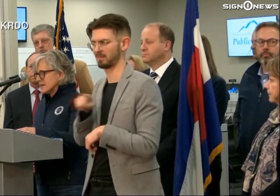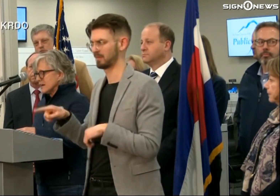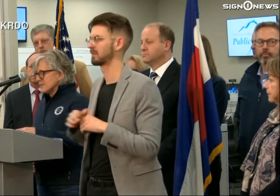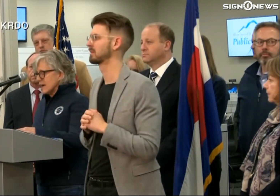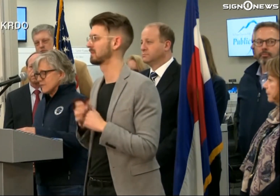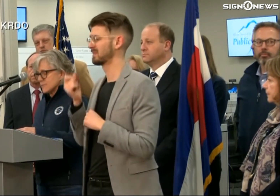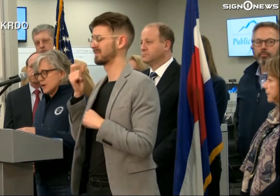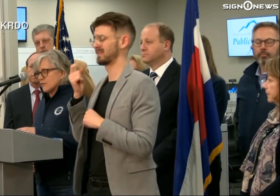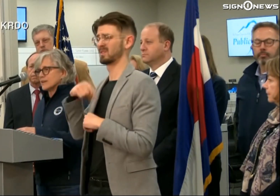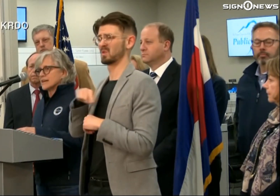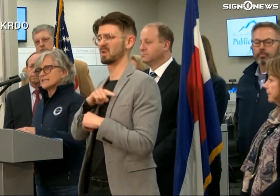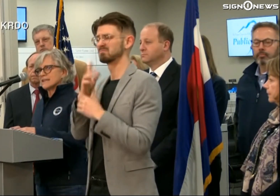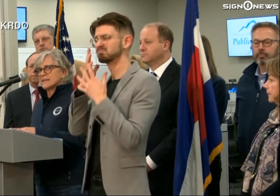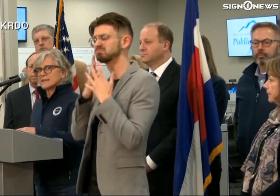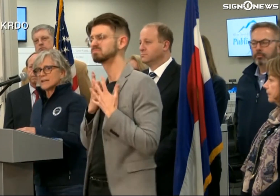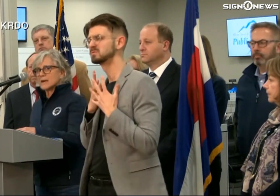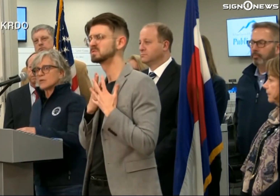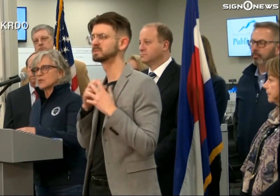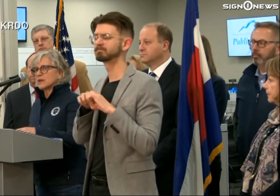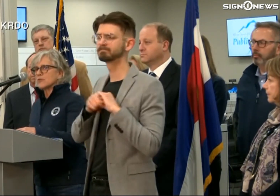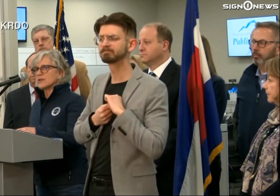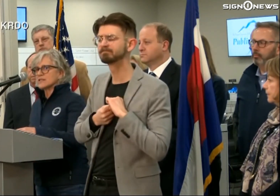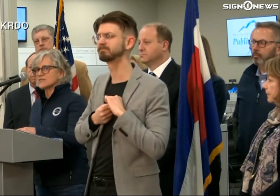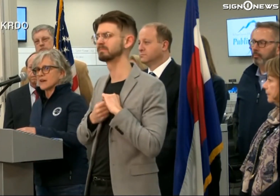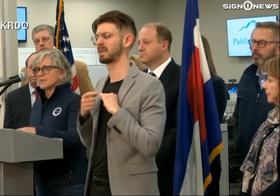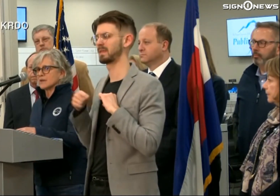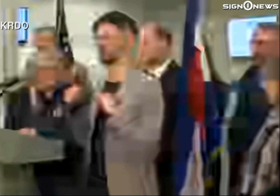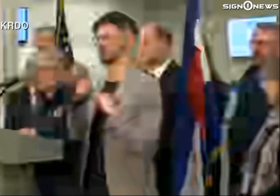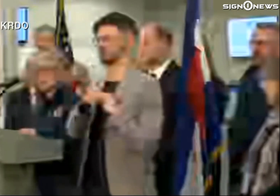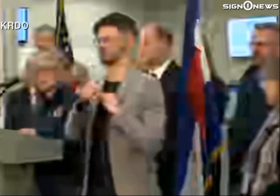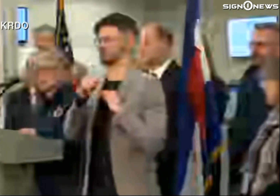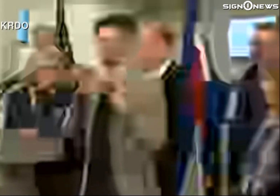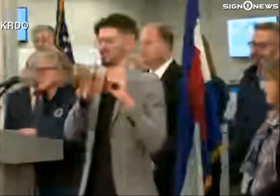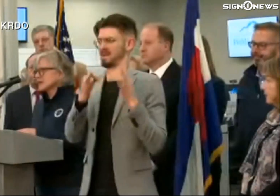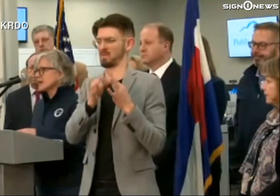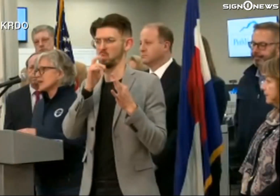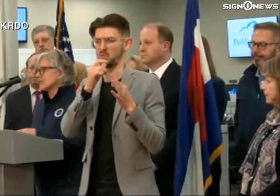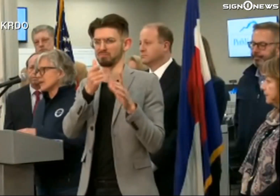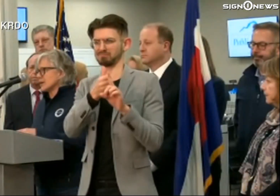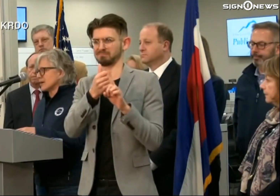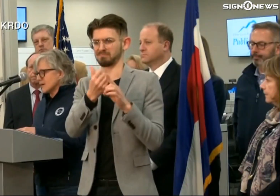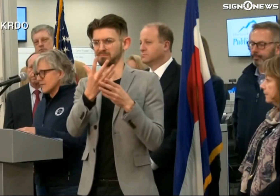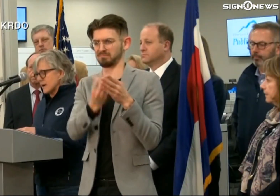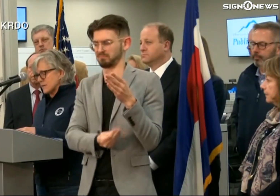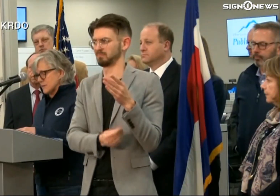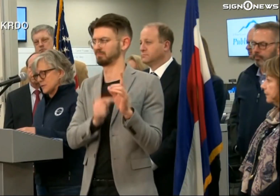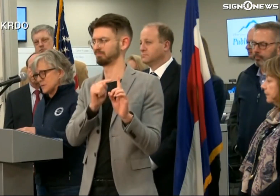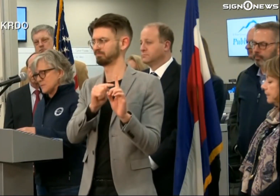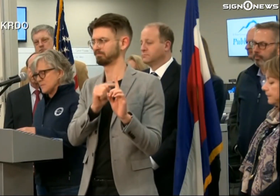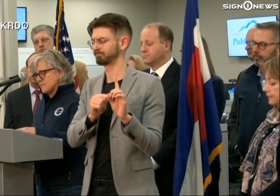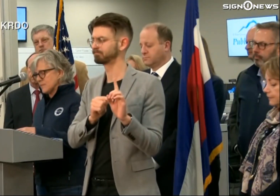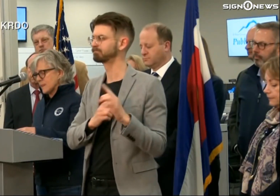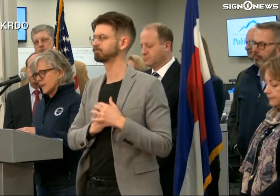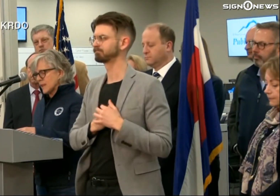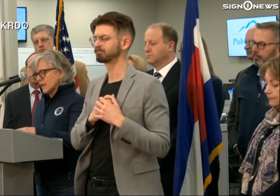loss of life from COVID-19, and we grieve with this family for the loss of their family